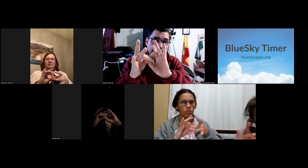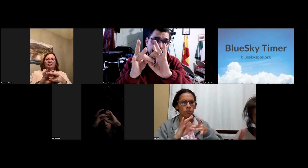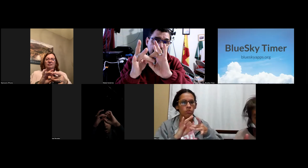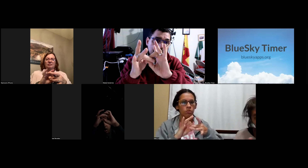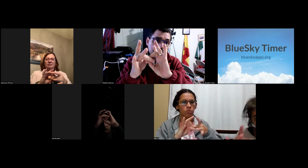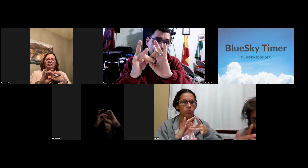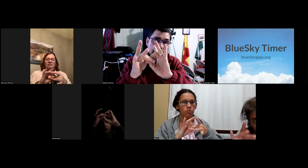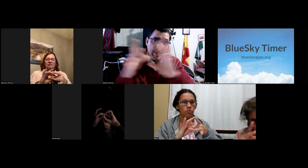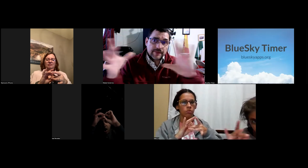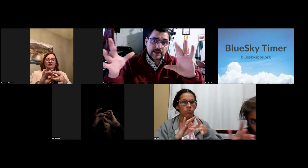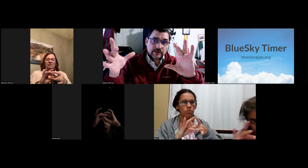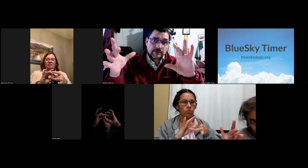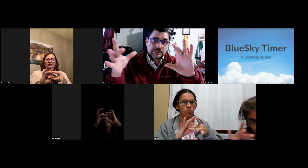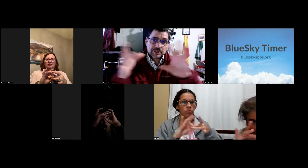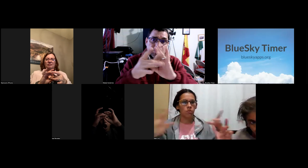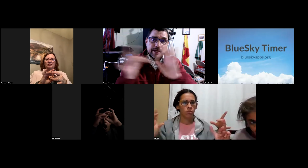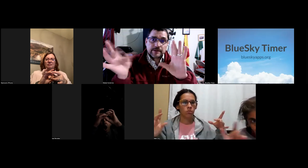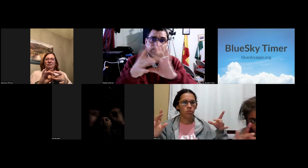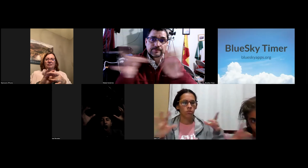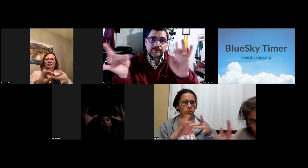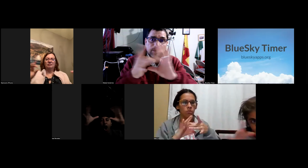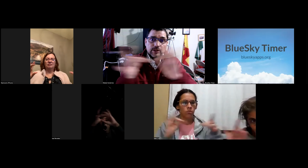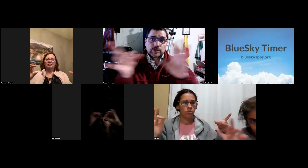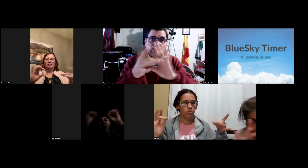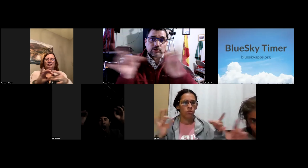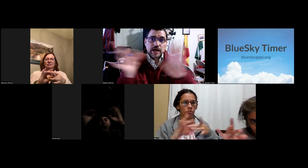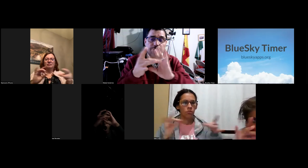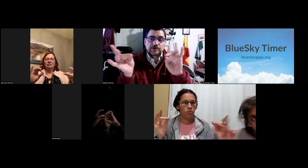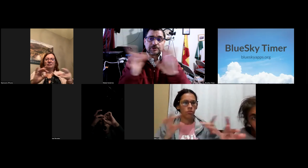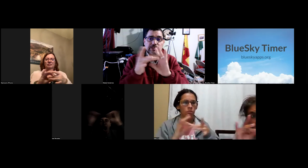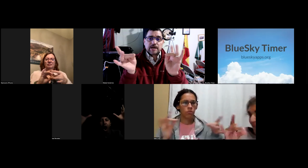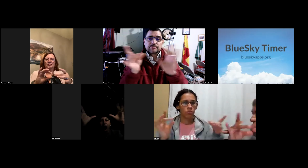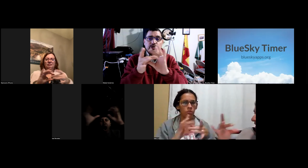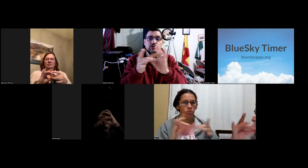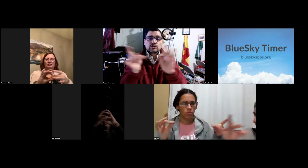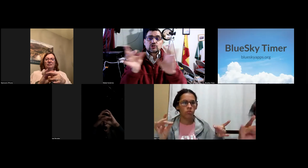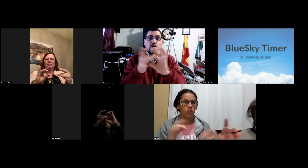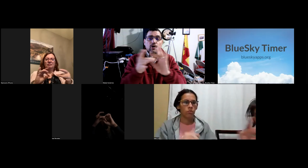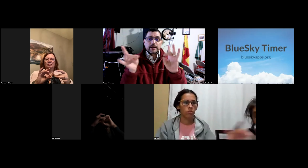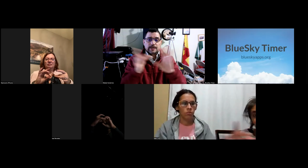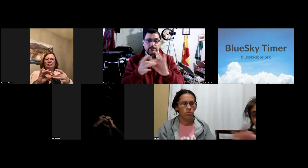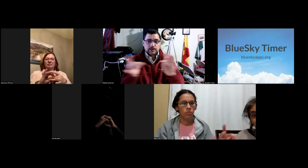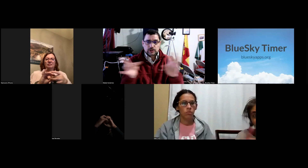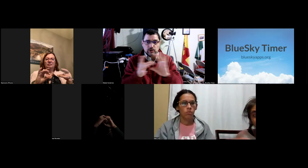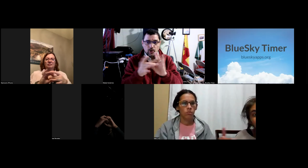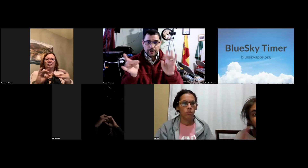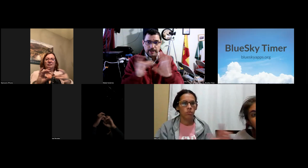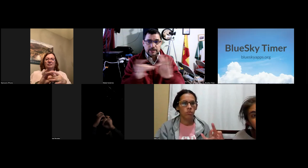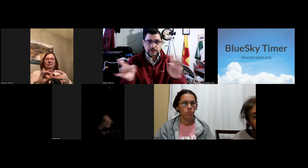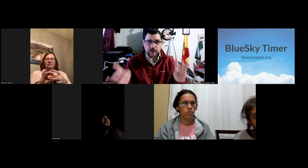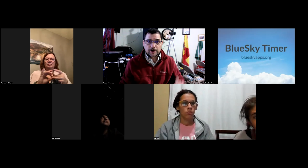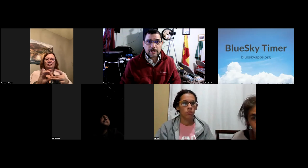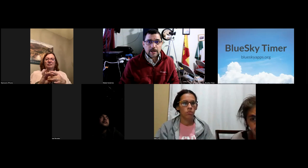together like this, and then separate and do it 2 times or 3 times. Story,